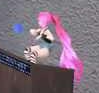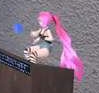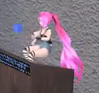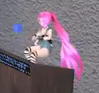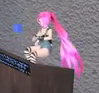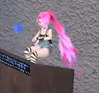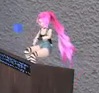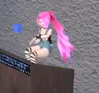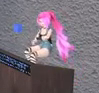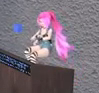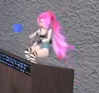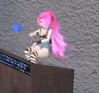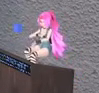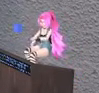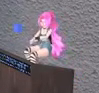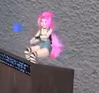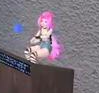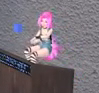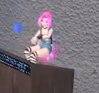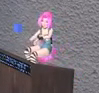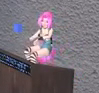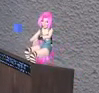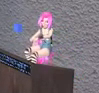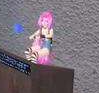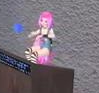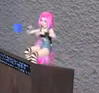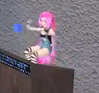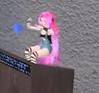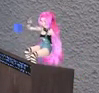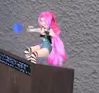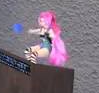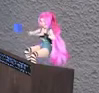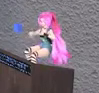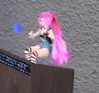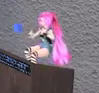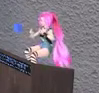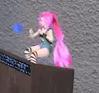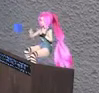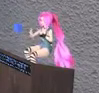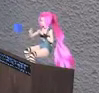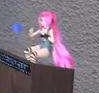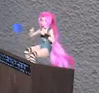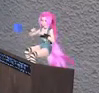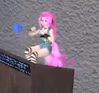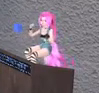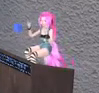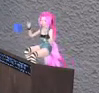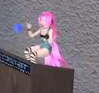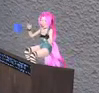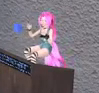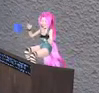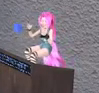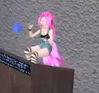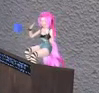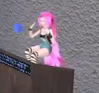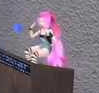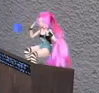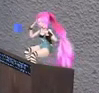clone one of the gray armband avatars, and that's just going to help reduce our lag majorly. I know it's a